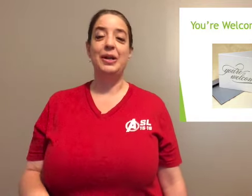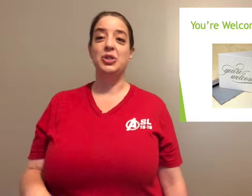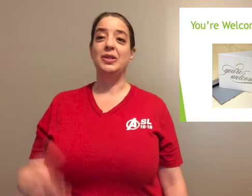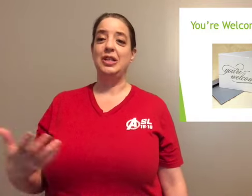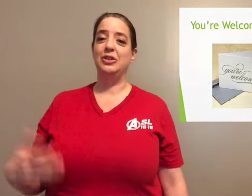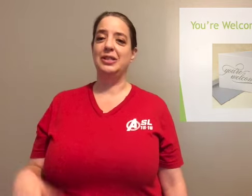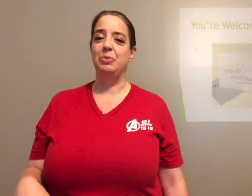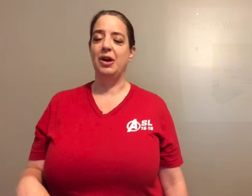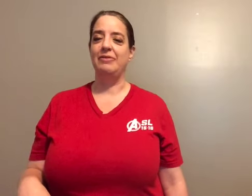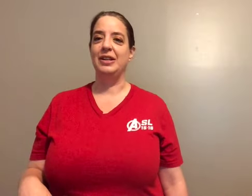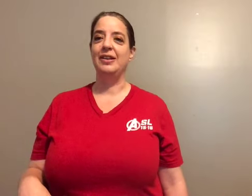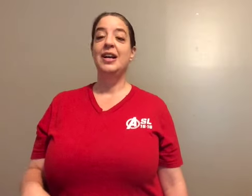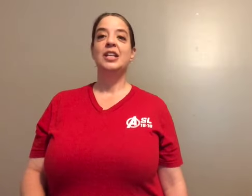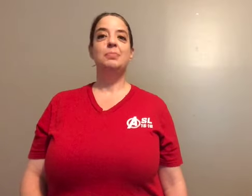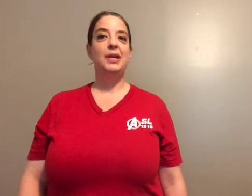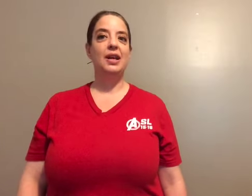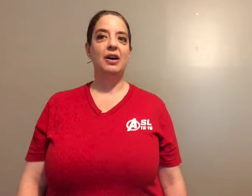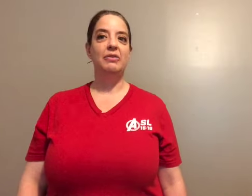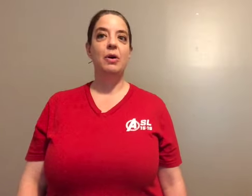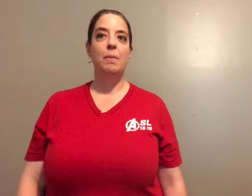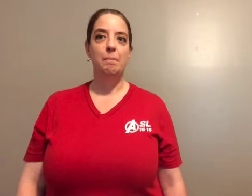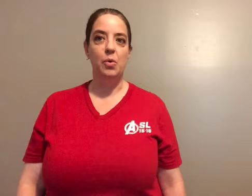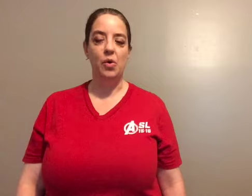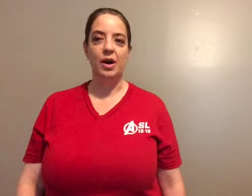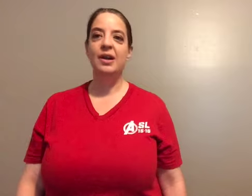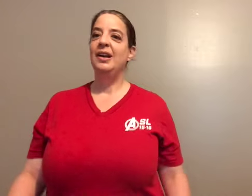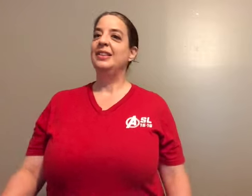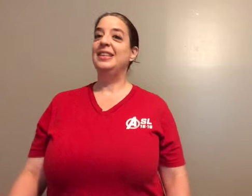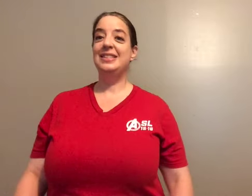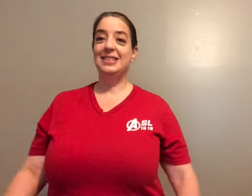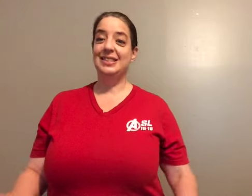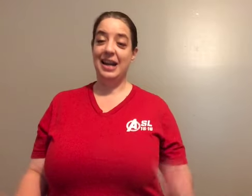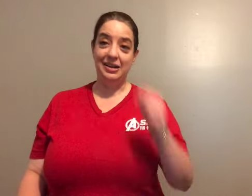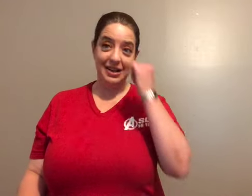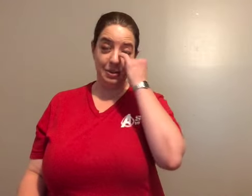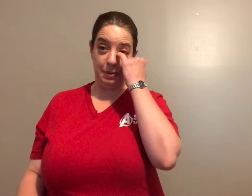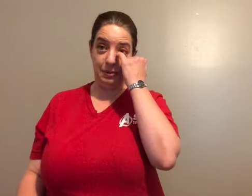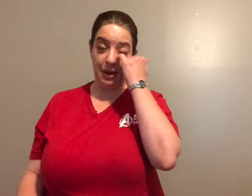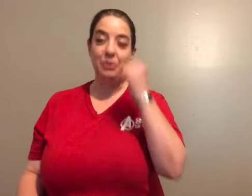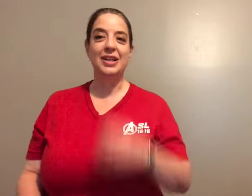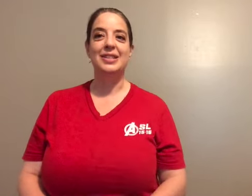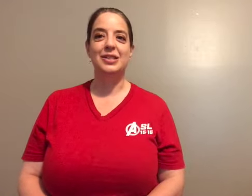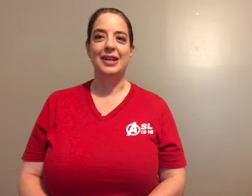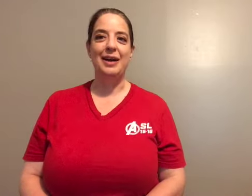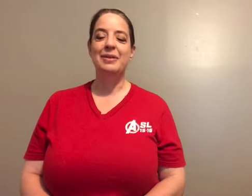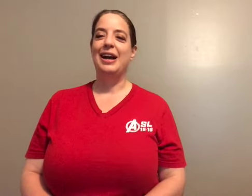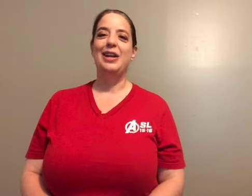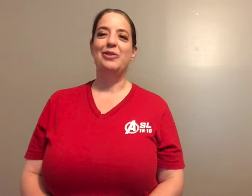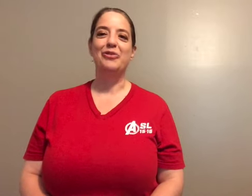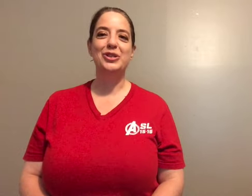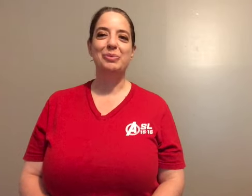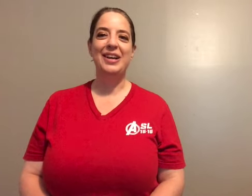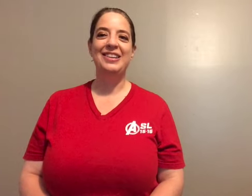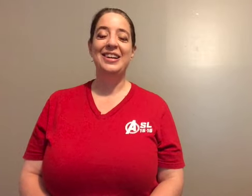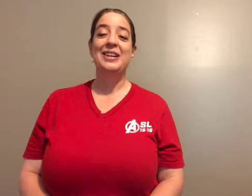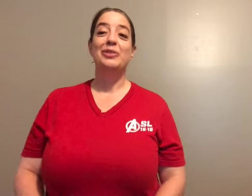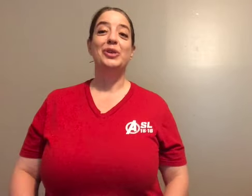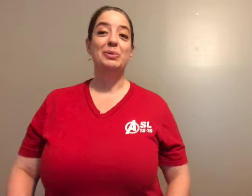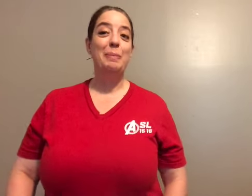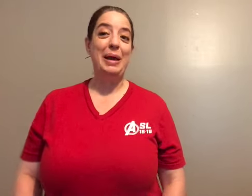do it that you'll see more often. Speaking of more, this is a sign lots of people know because it's kind of the first one. It's the first one babies